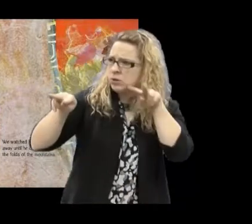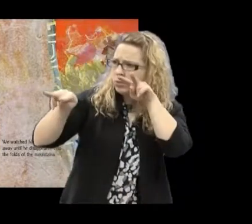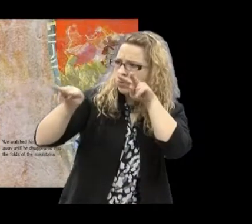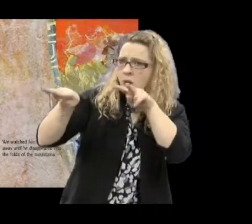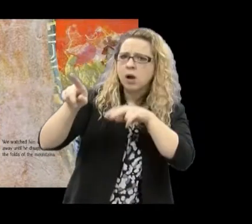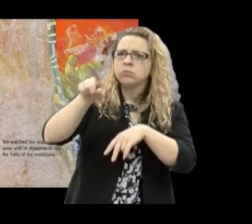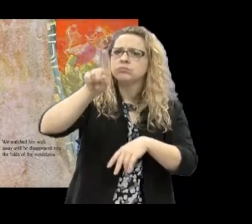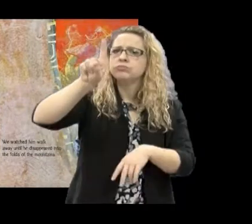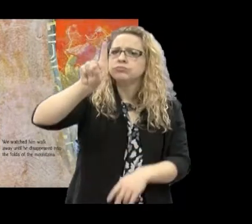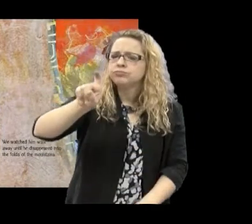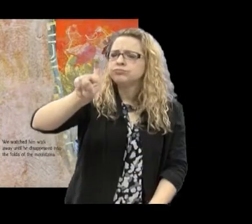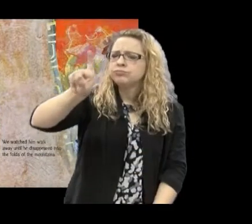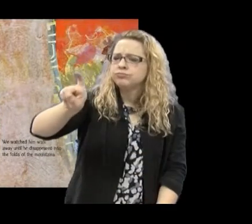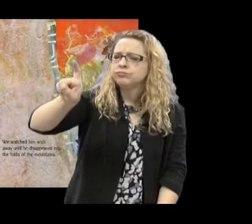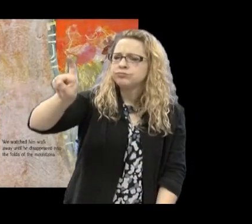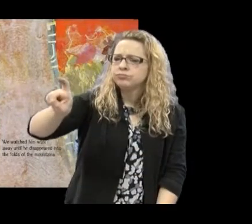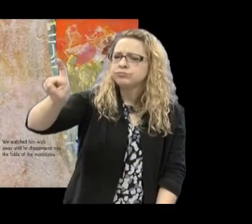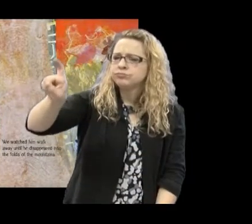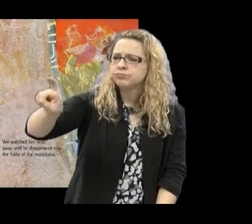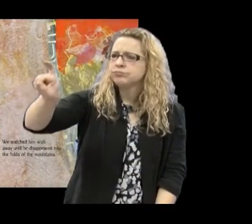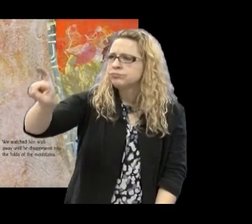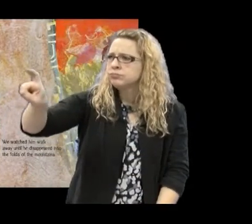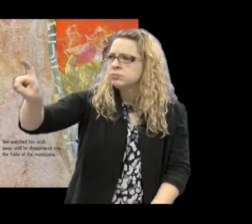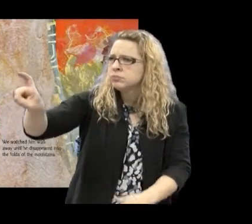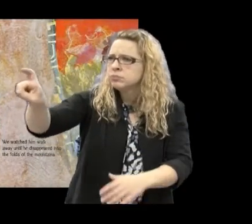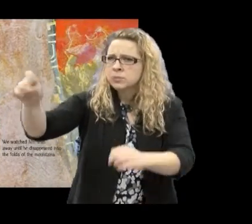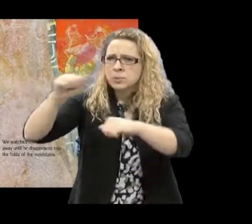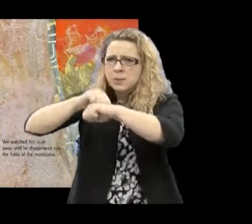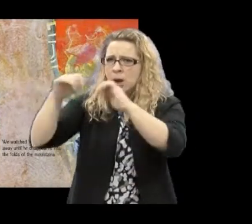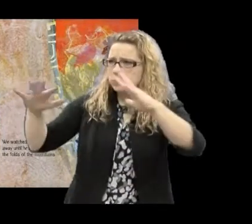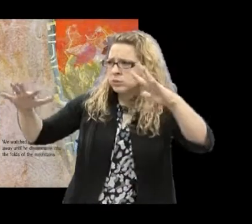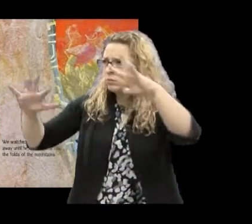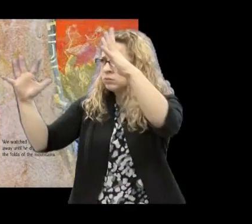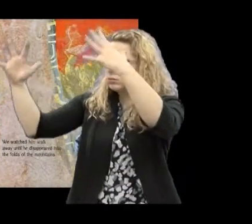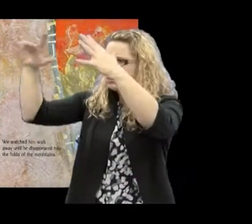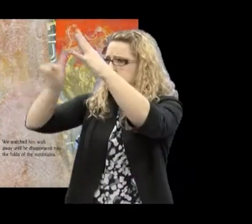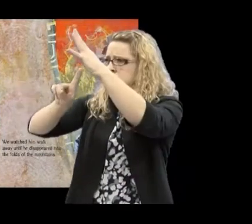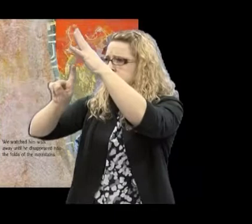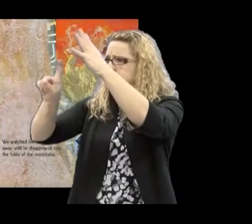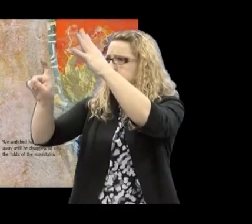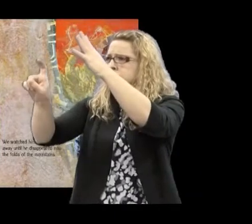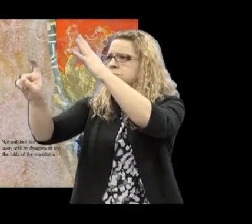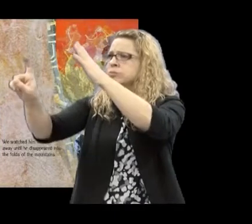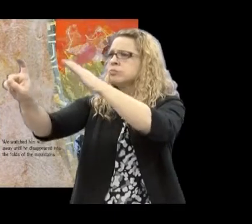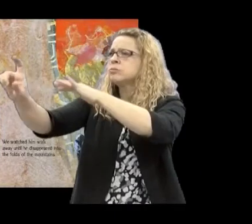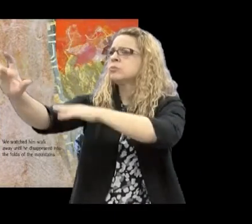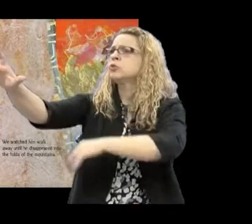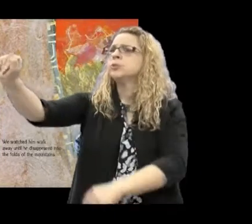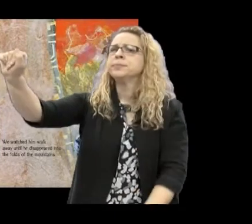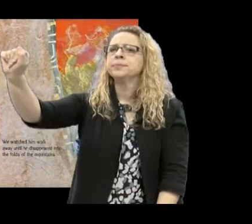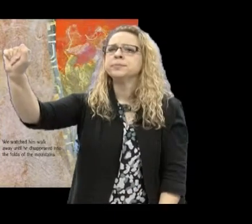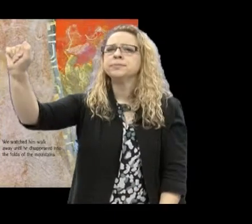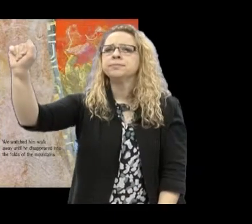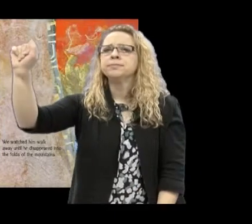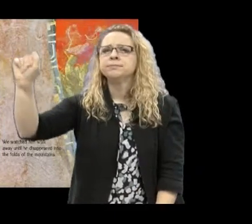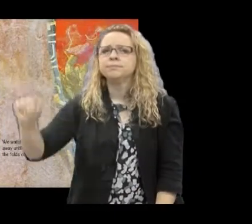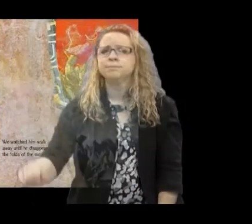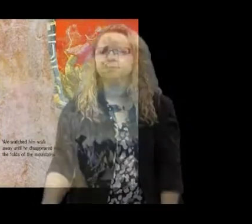We watched him walk away until he disappeared into the folds of the mountains.